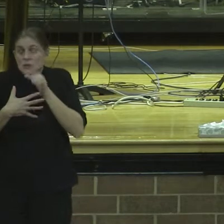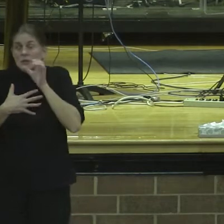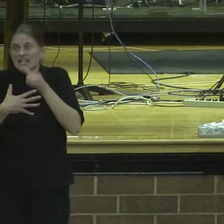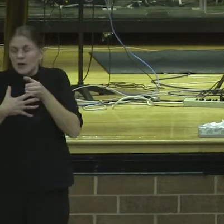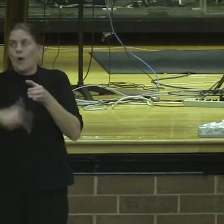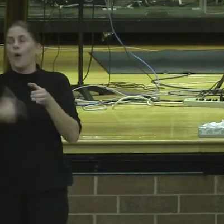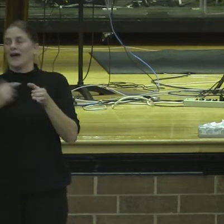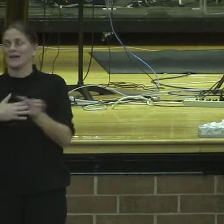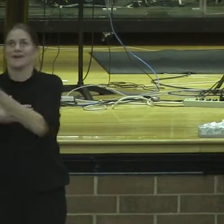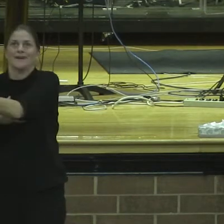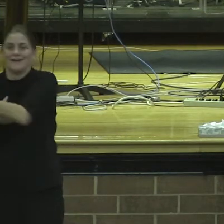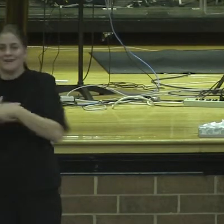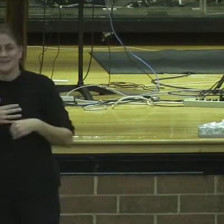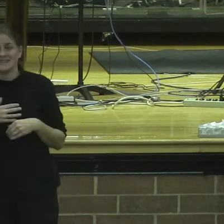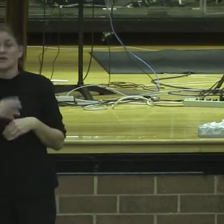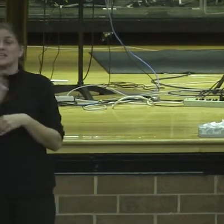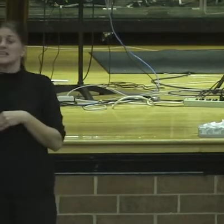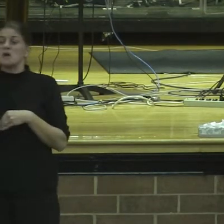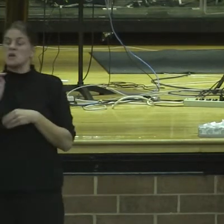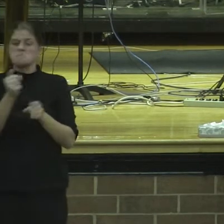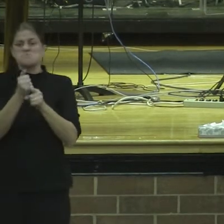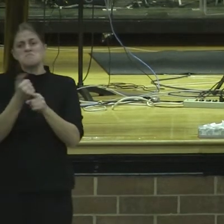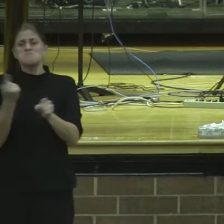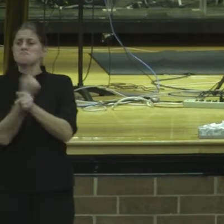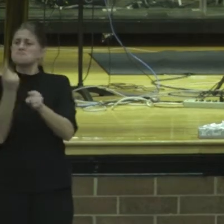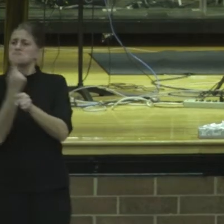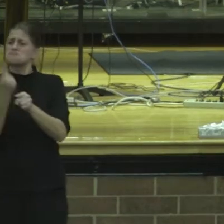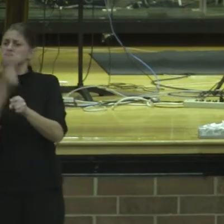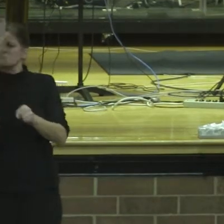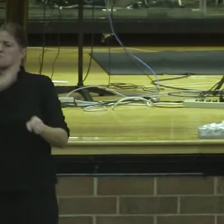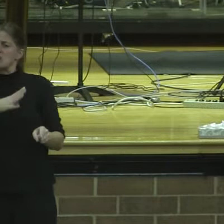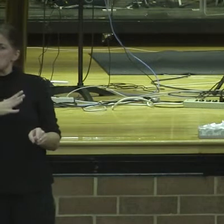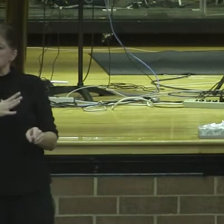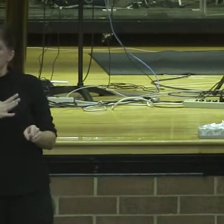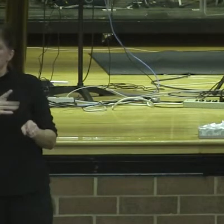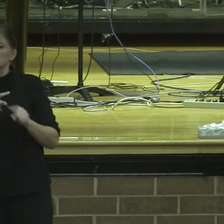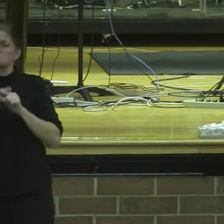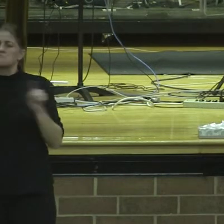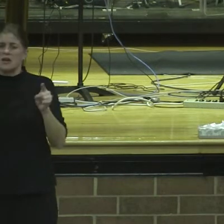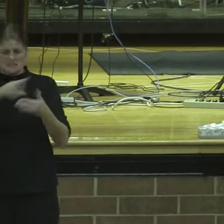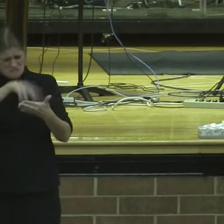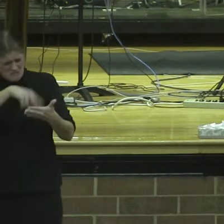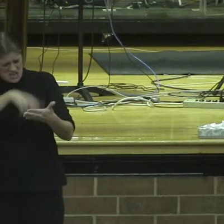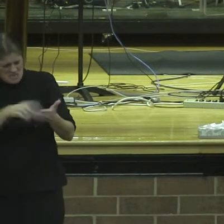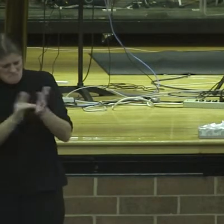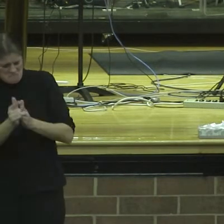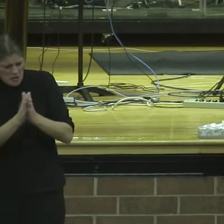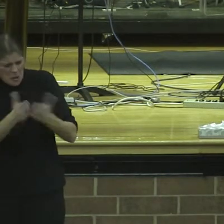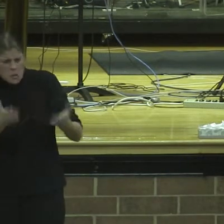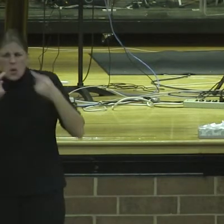from studying Nehemiah, he was an average man doing an average job. But his success that you read is